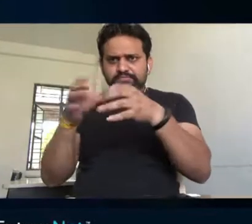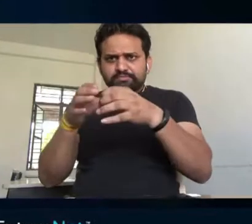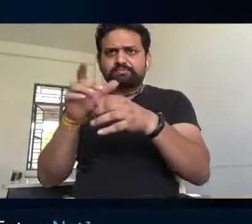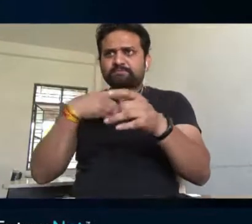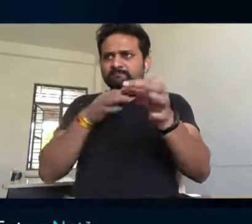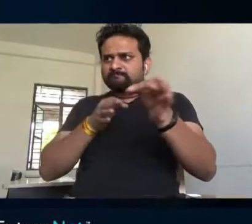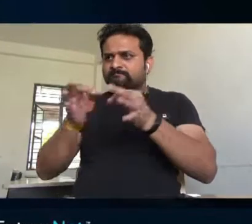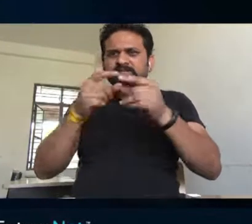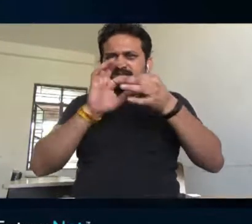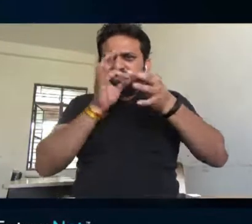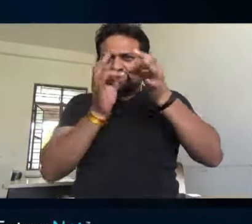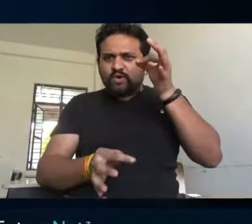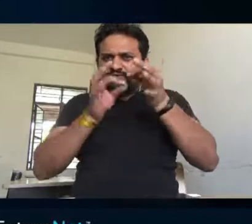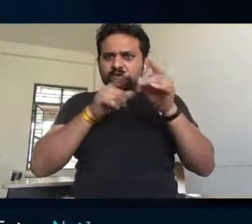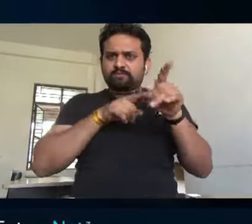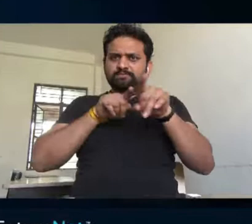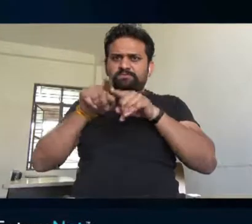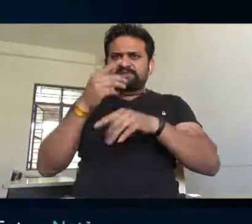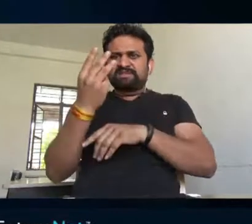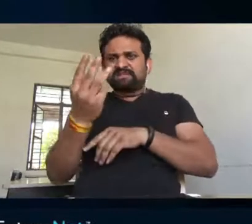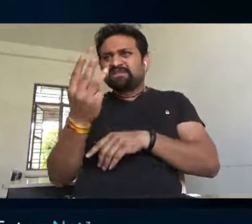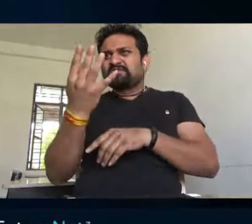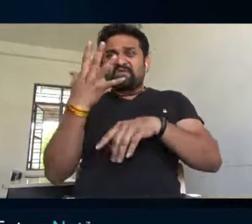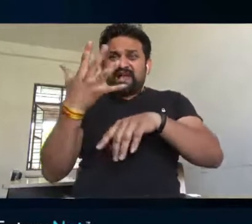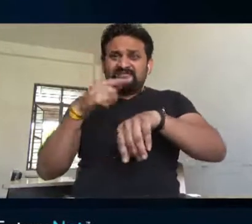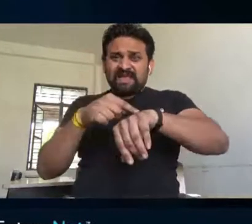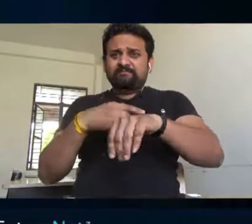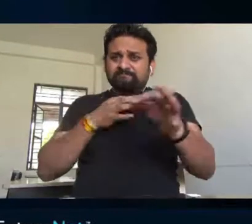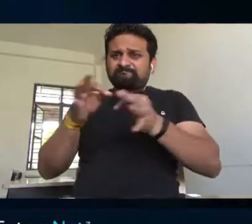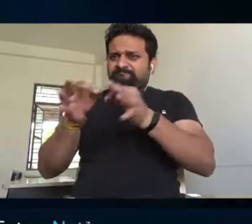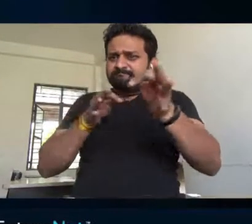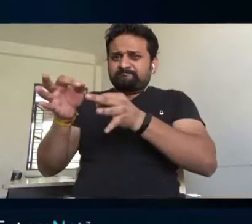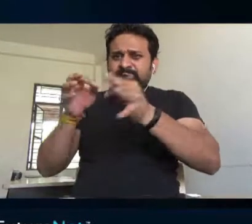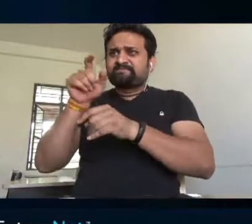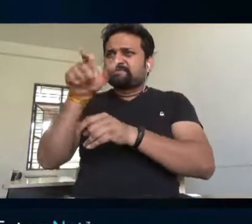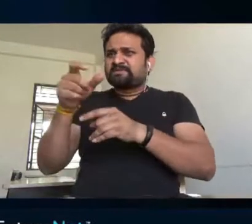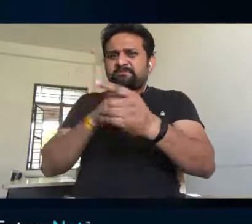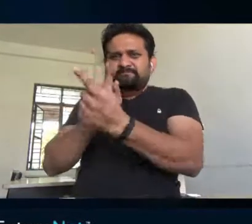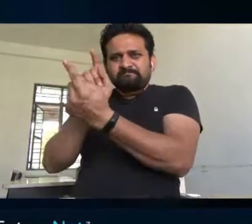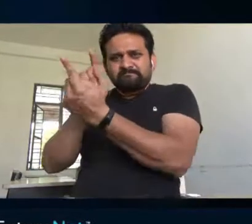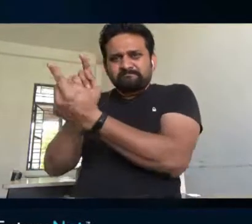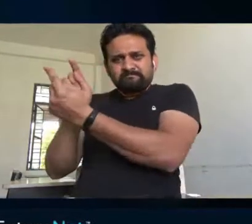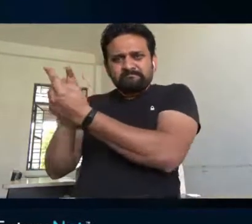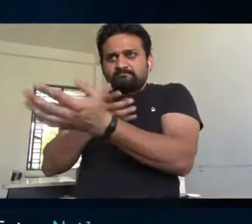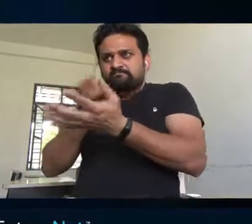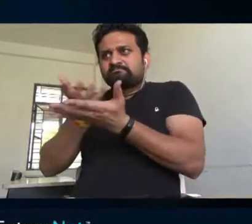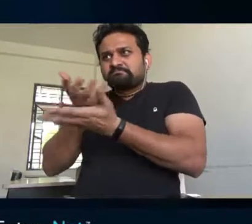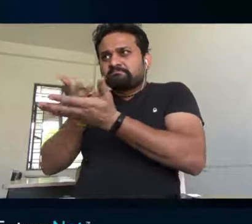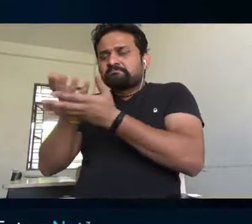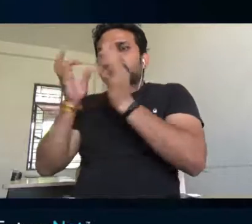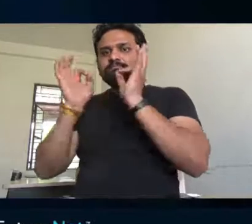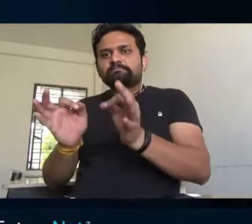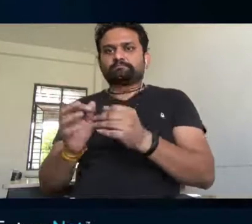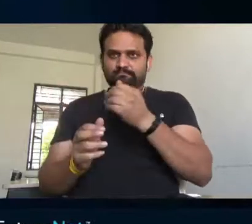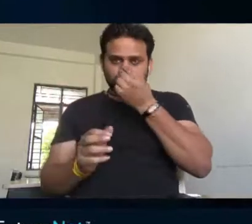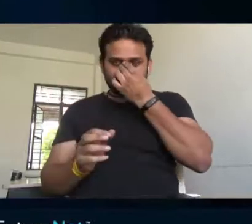with others. And then with the in combination with the new marketing plan, it will be easier because you need less turnover, you need less